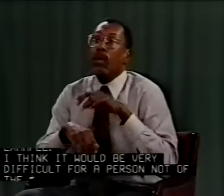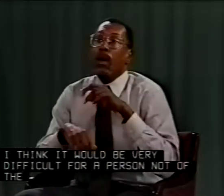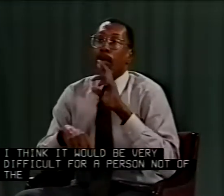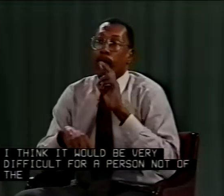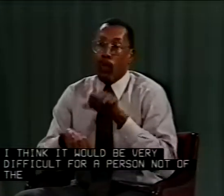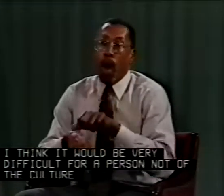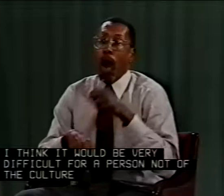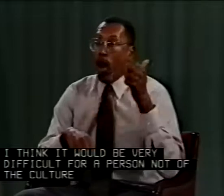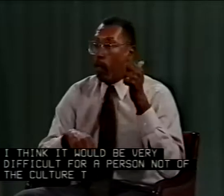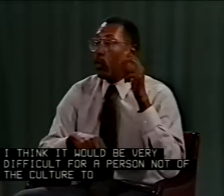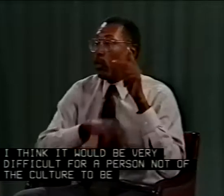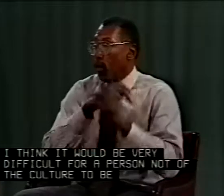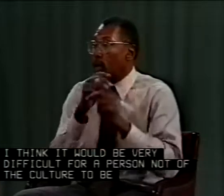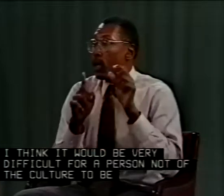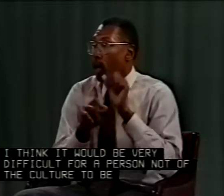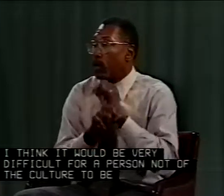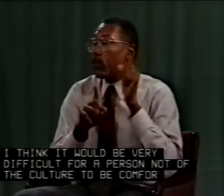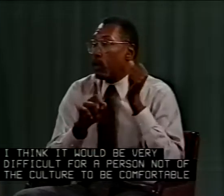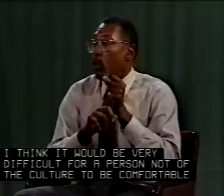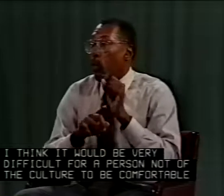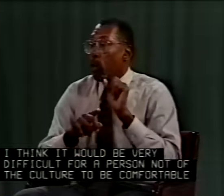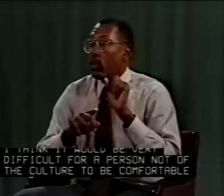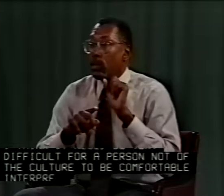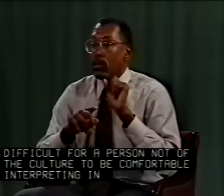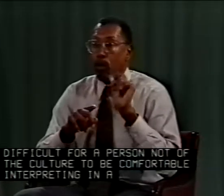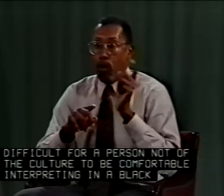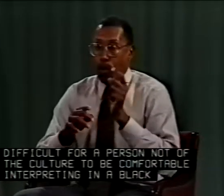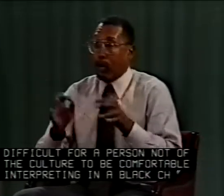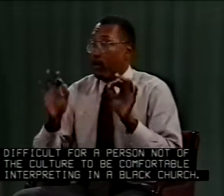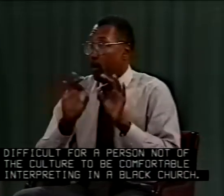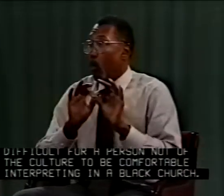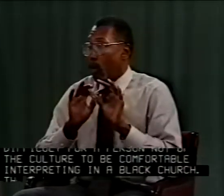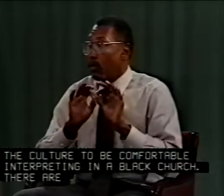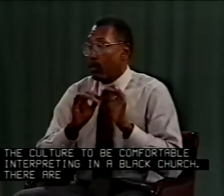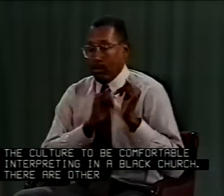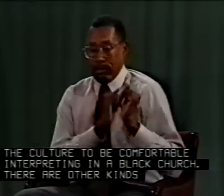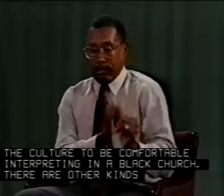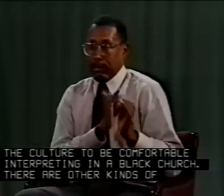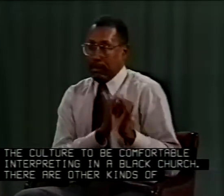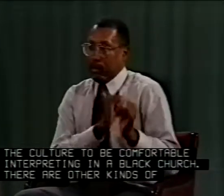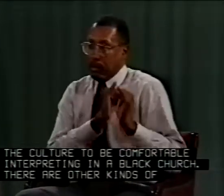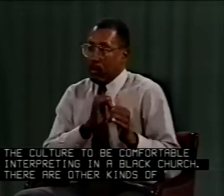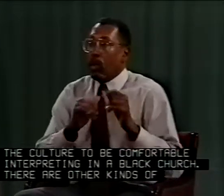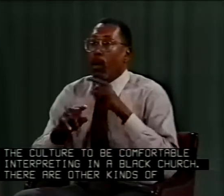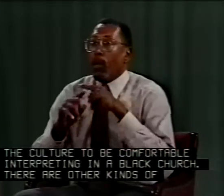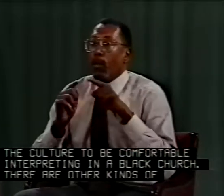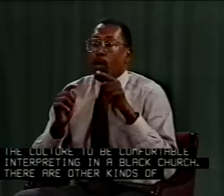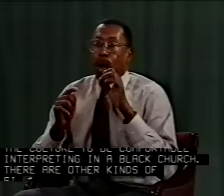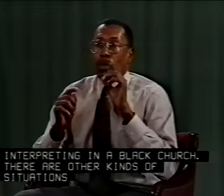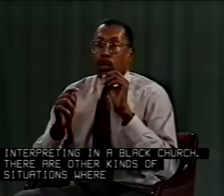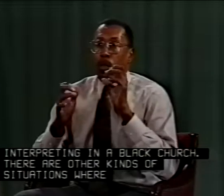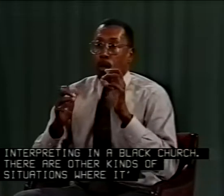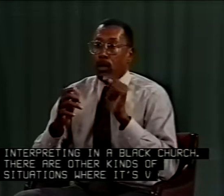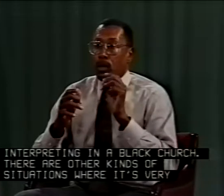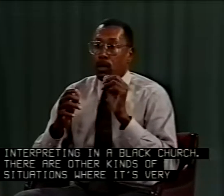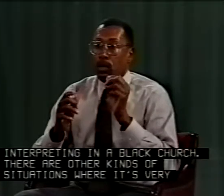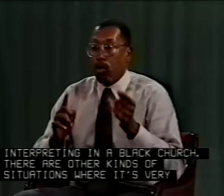interpreting in a black church. There are other kinds of situations where it's very important that that person share the same